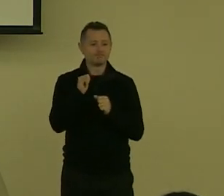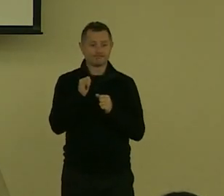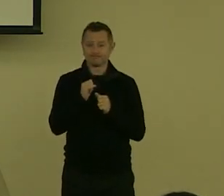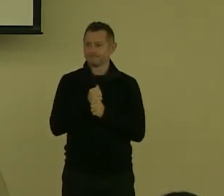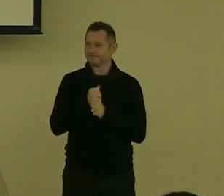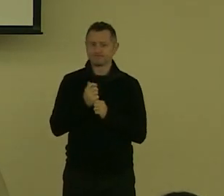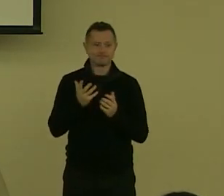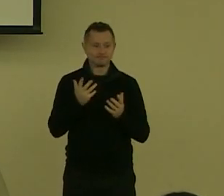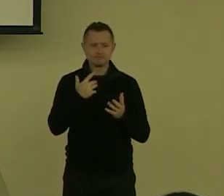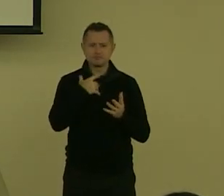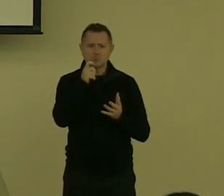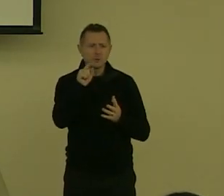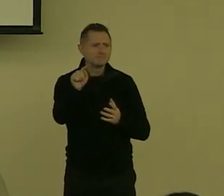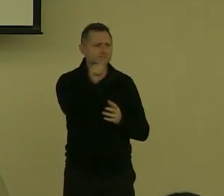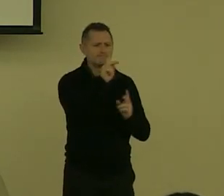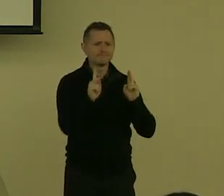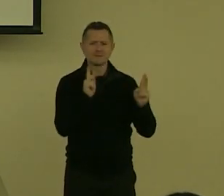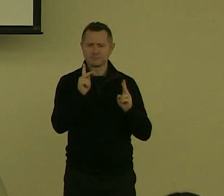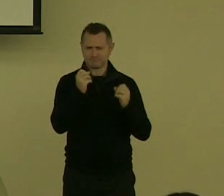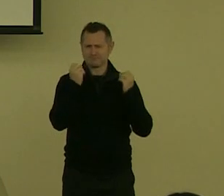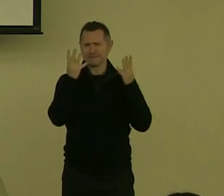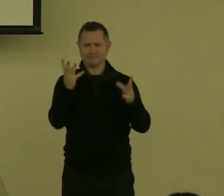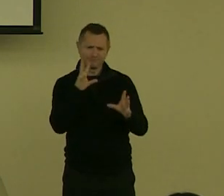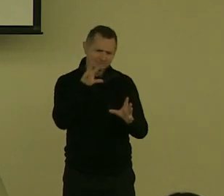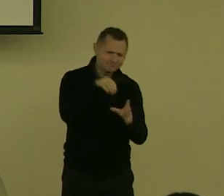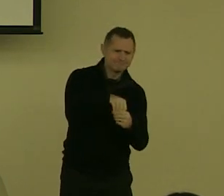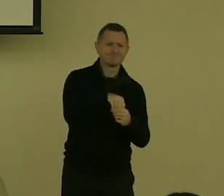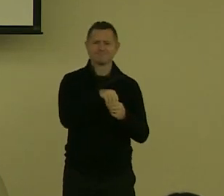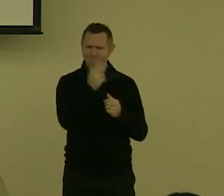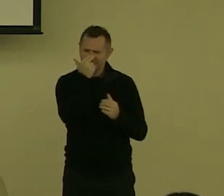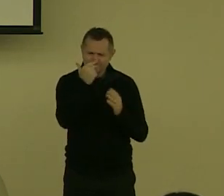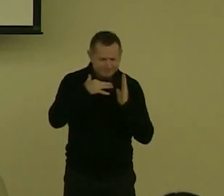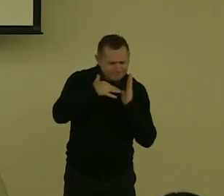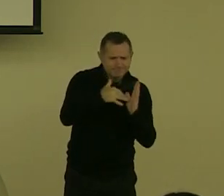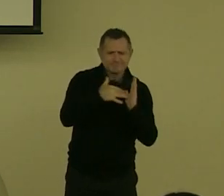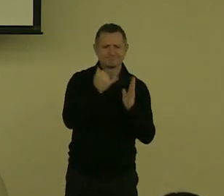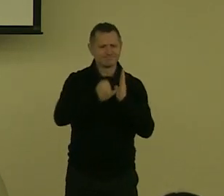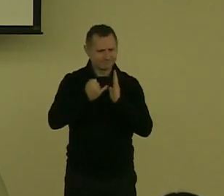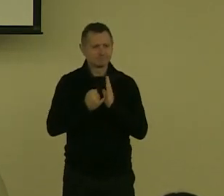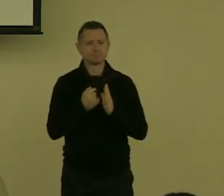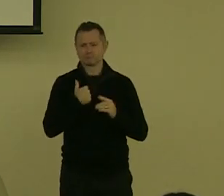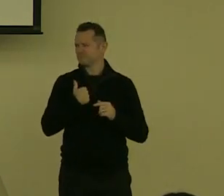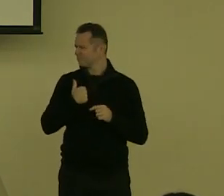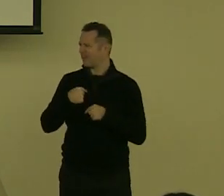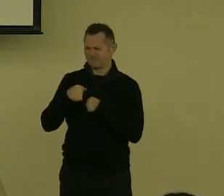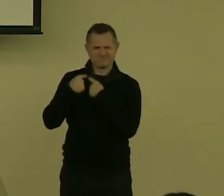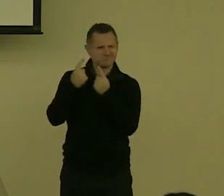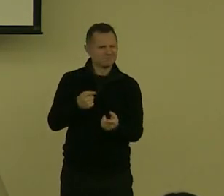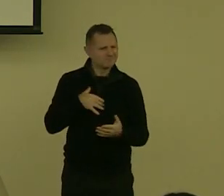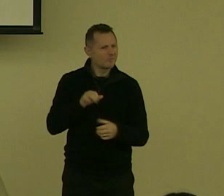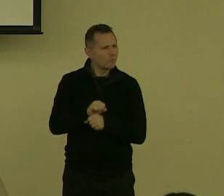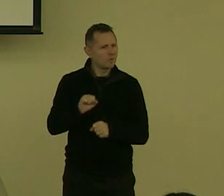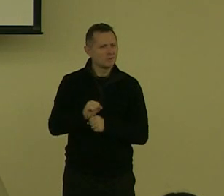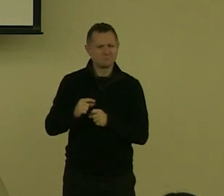very much, Cora. And I'd like to invite to our screens, if you could see them, Mr. Robert